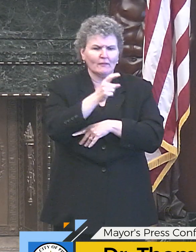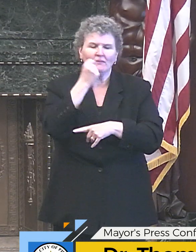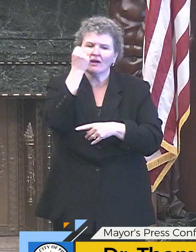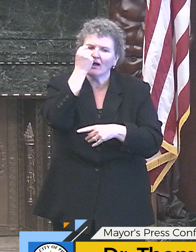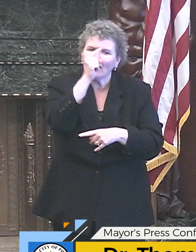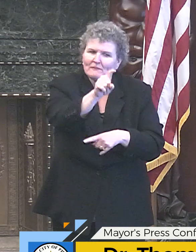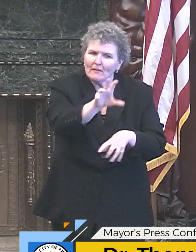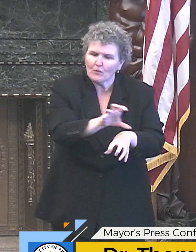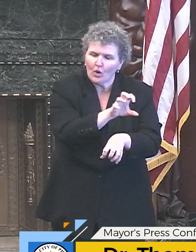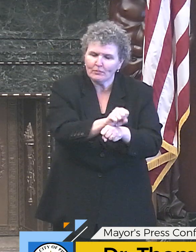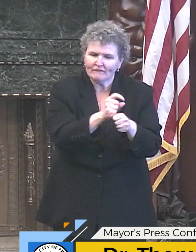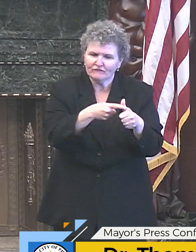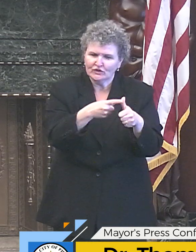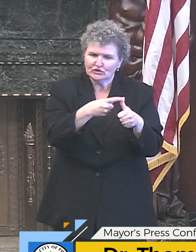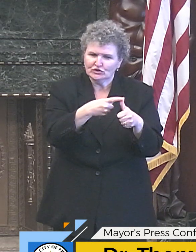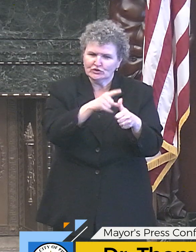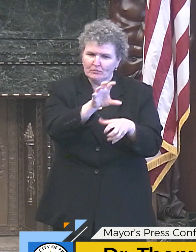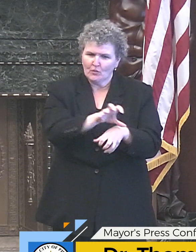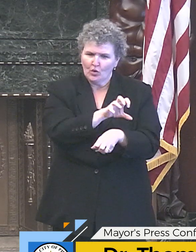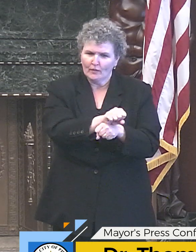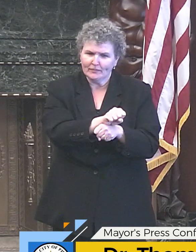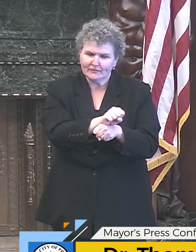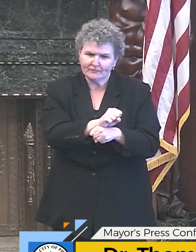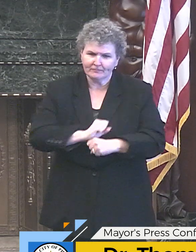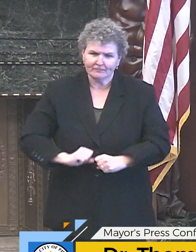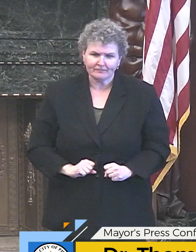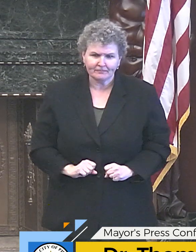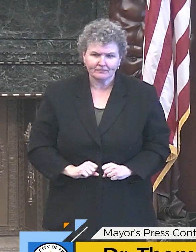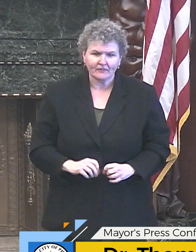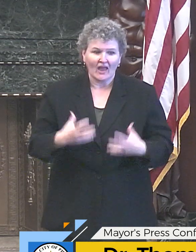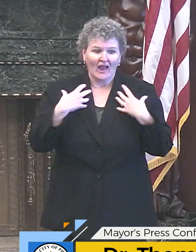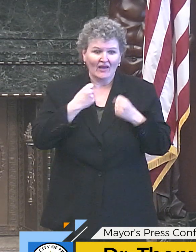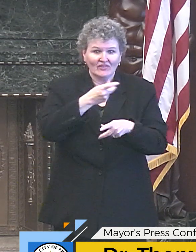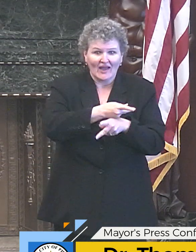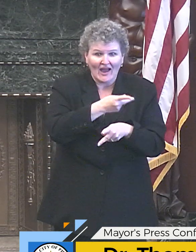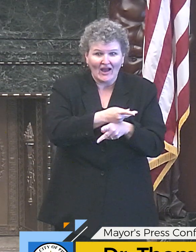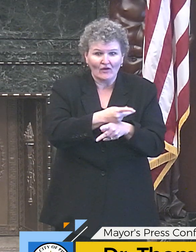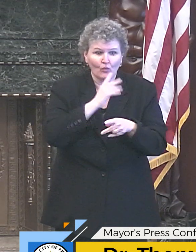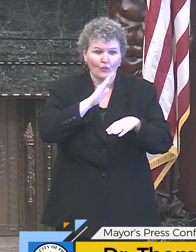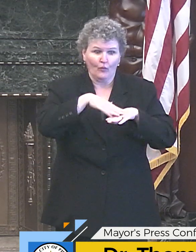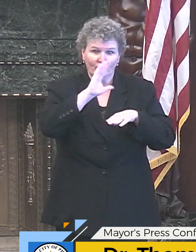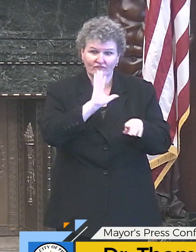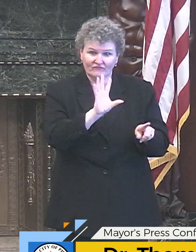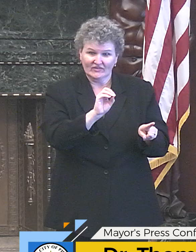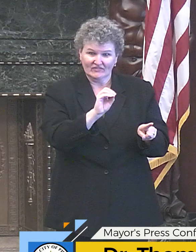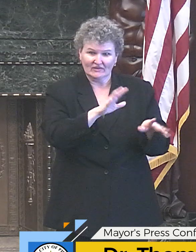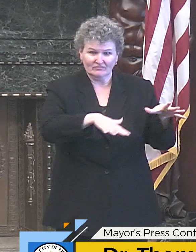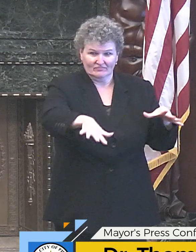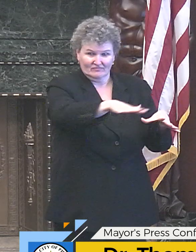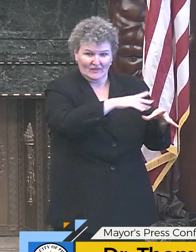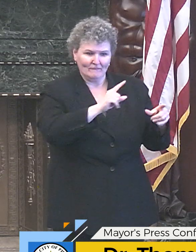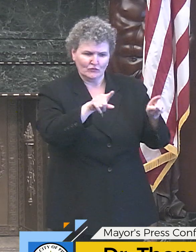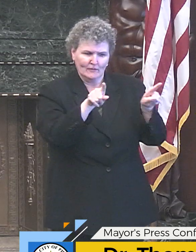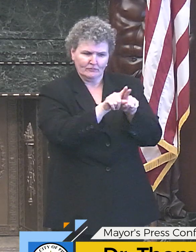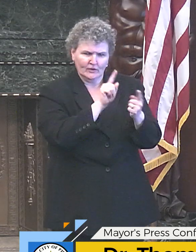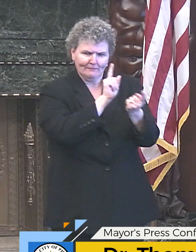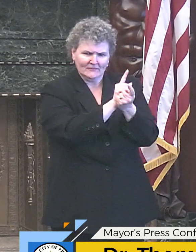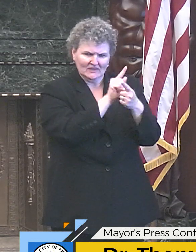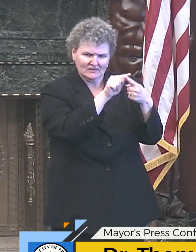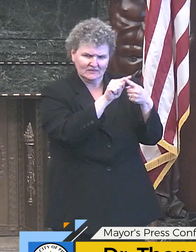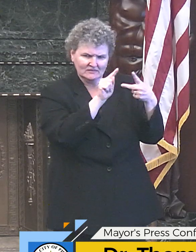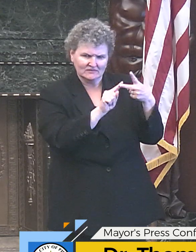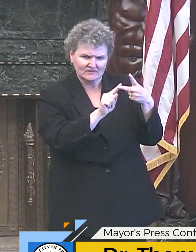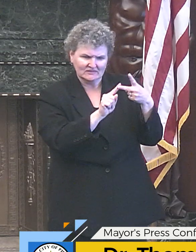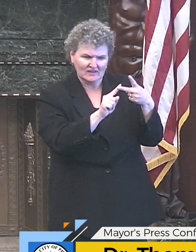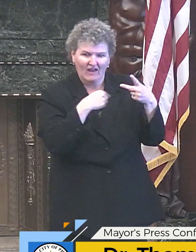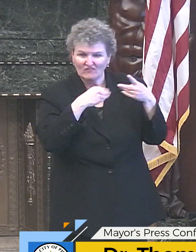is, as in our other site, healthcare workers or people over the age of 50. If people meet those criteria, have symptoms, and